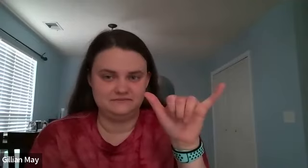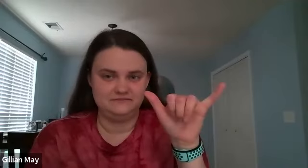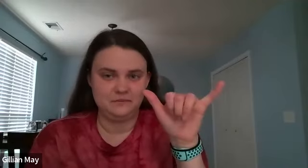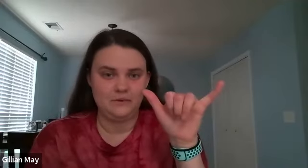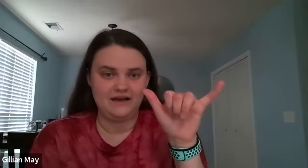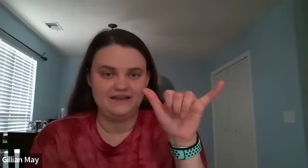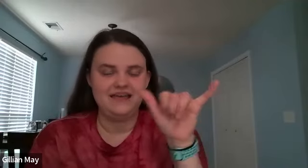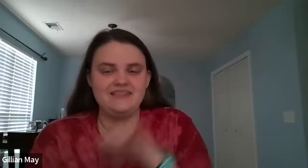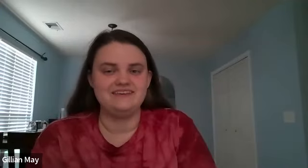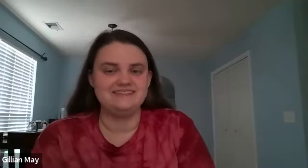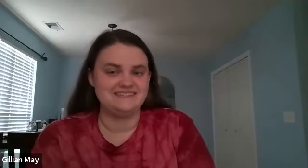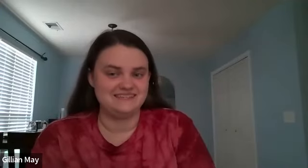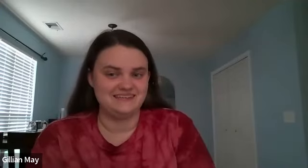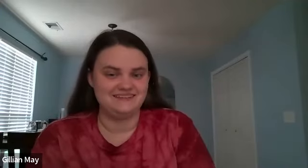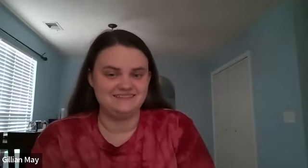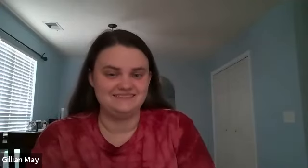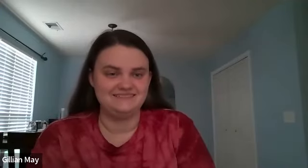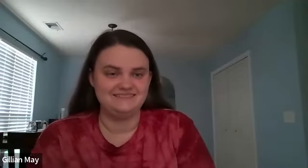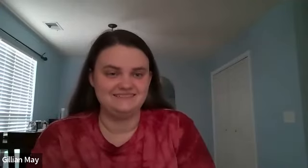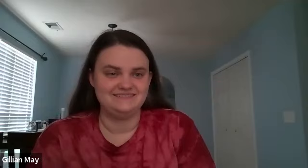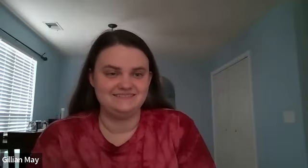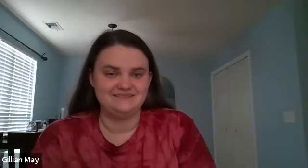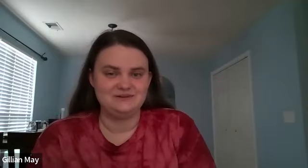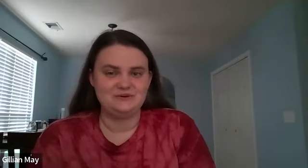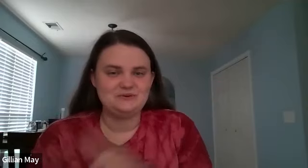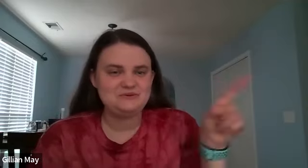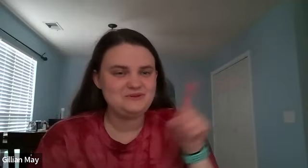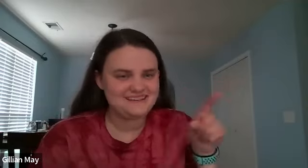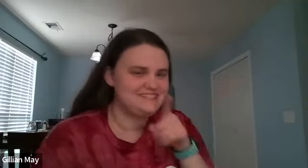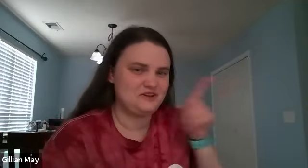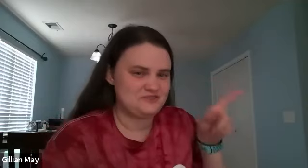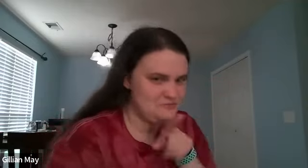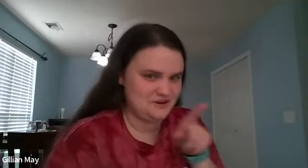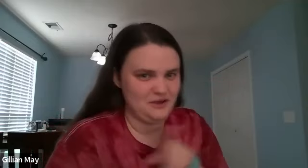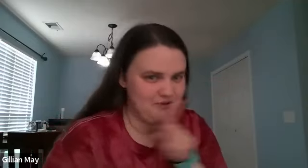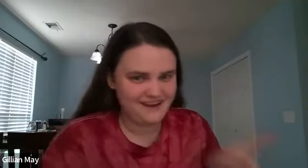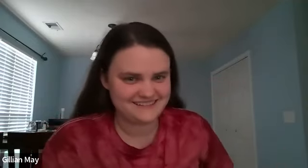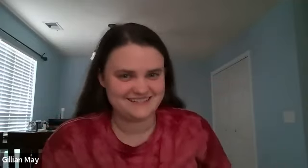Mm-hmm. Y. And then Z. Ooh, you guys did y'all's homework. Y'all practiced.